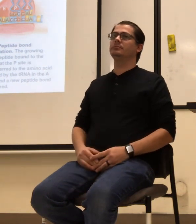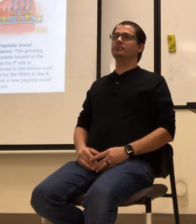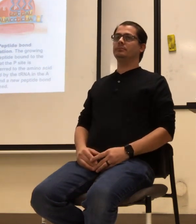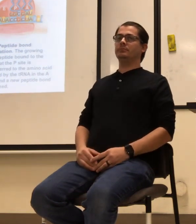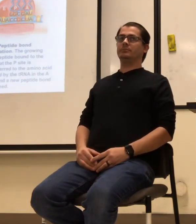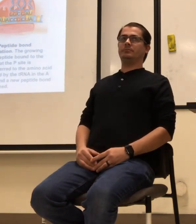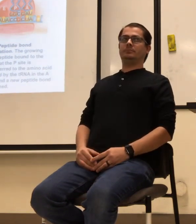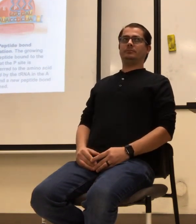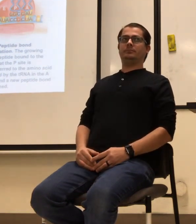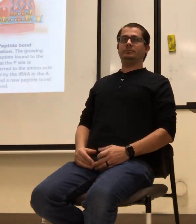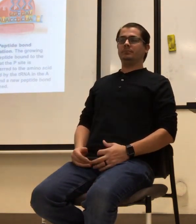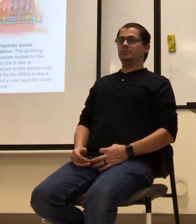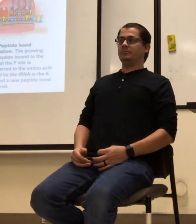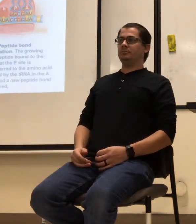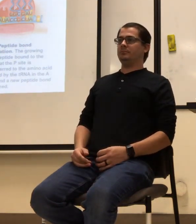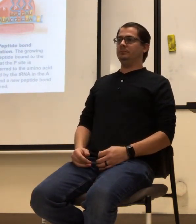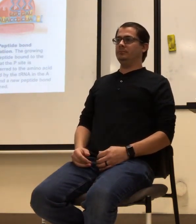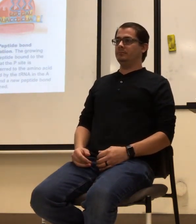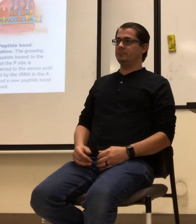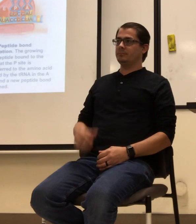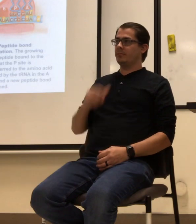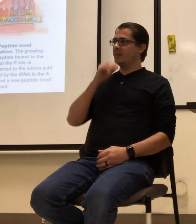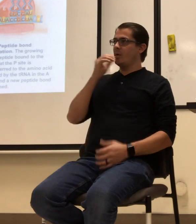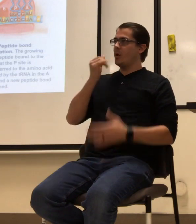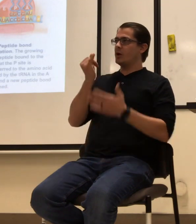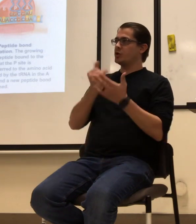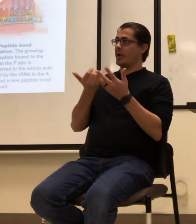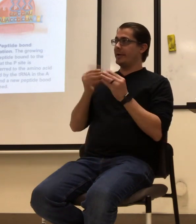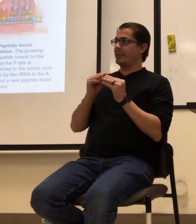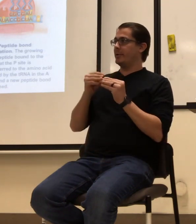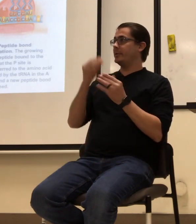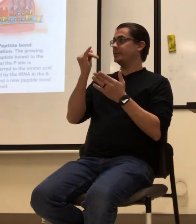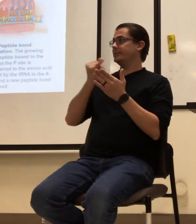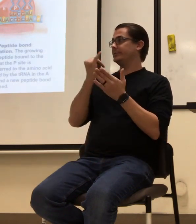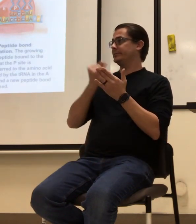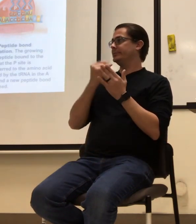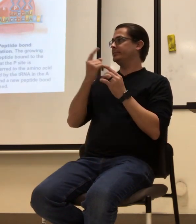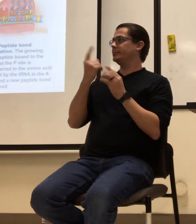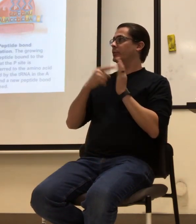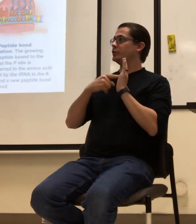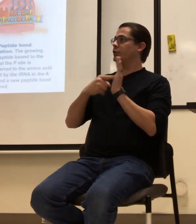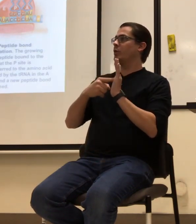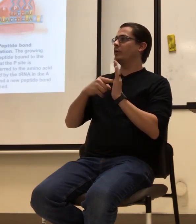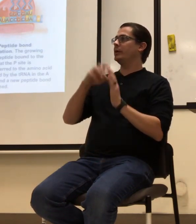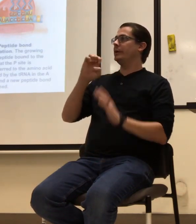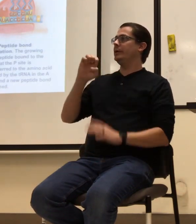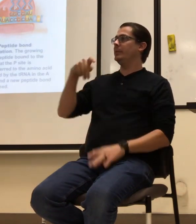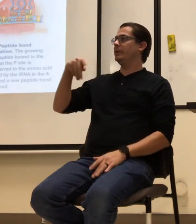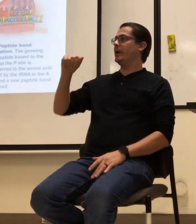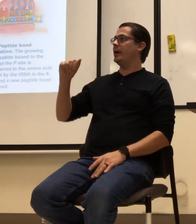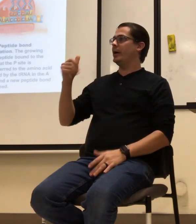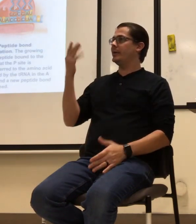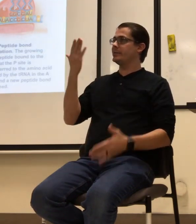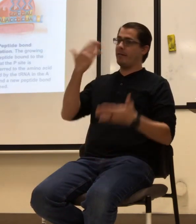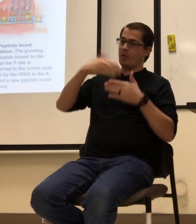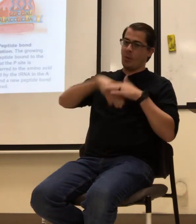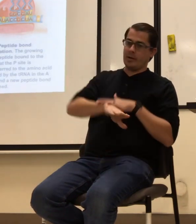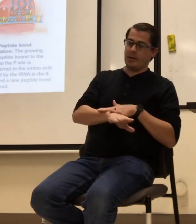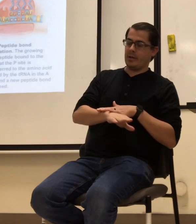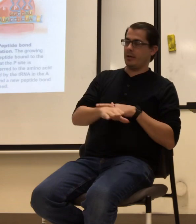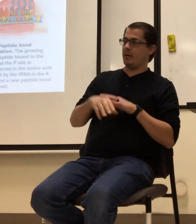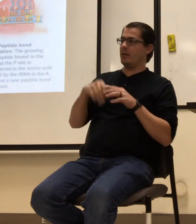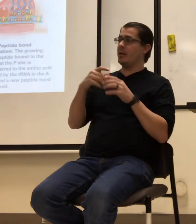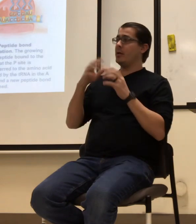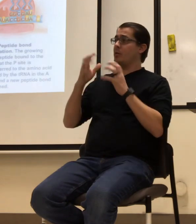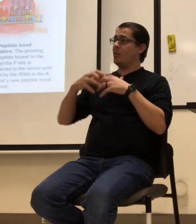I don't want to try to draw anything else. I just wanted to give you a sketch of what they're illustrating there. The EPA stuff is coming in. But when you form